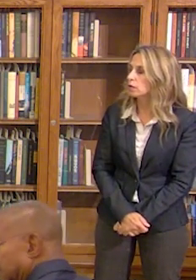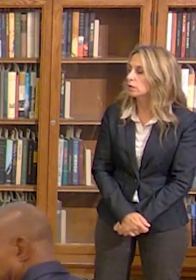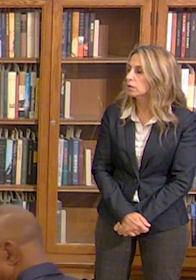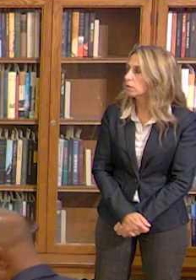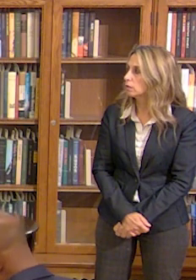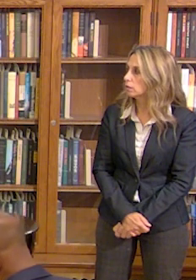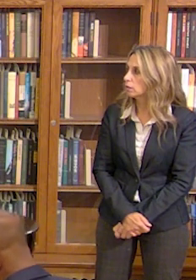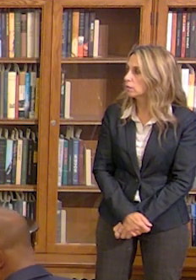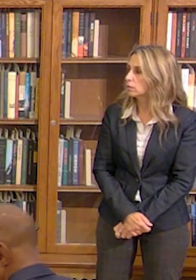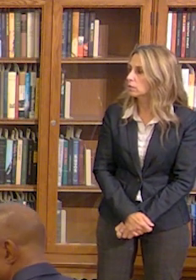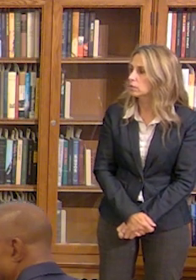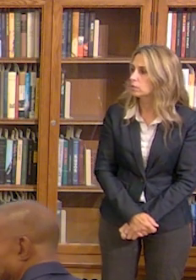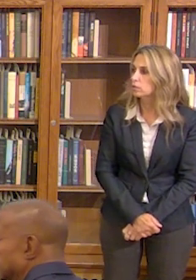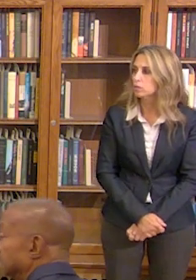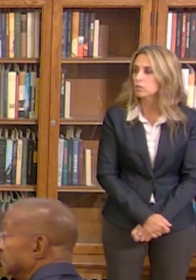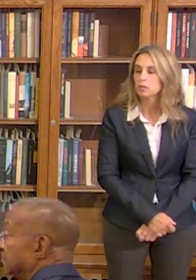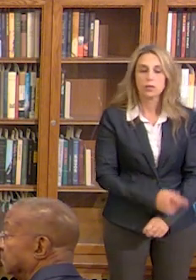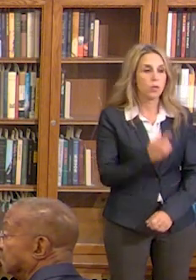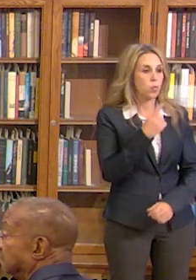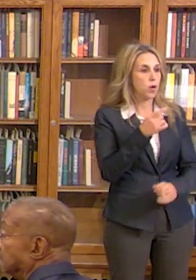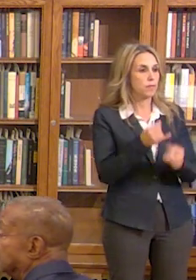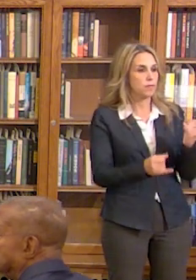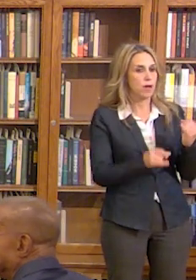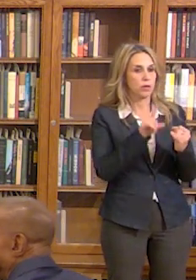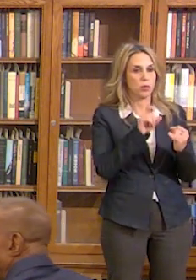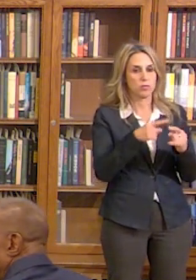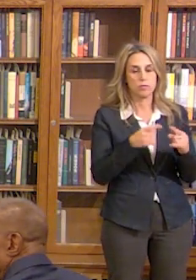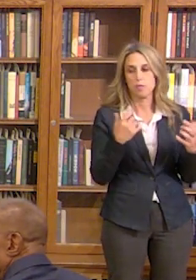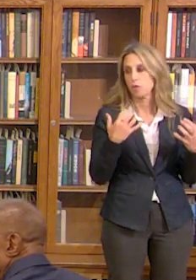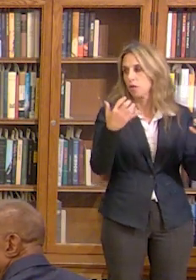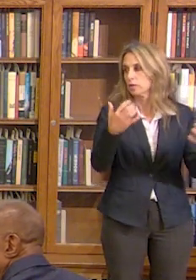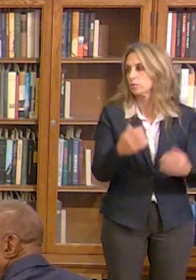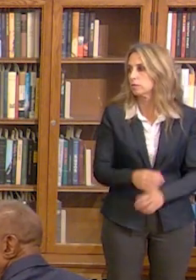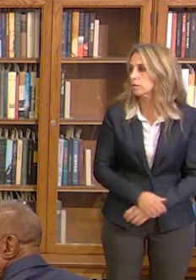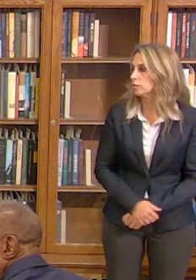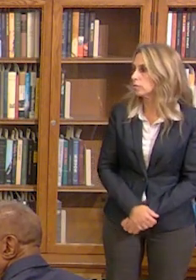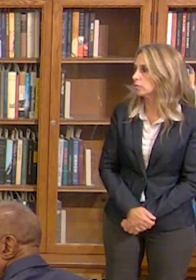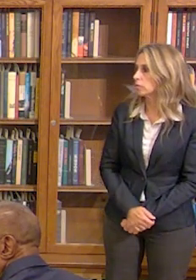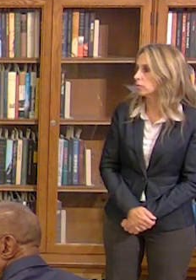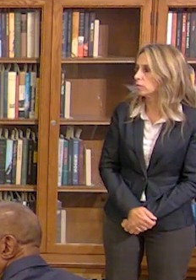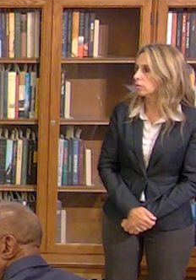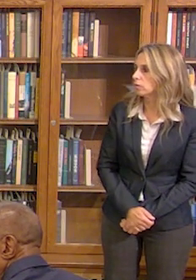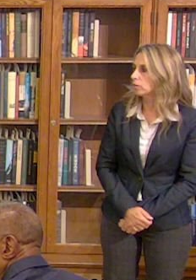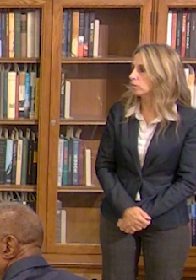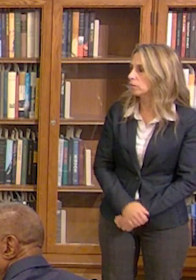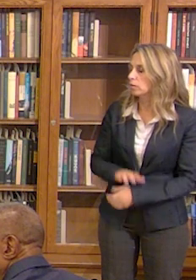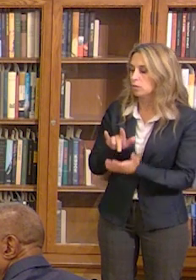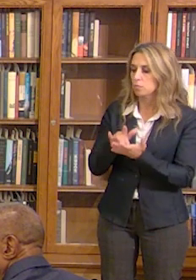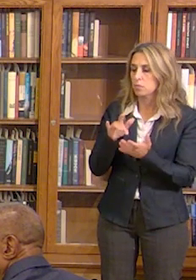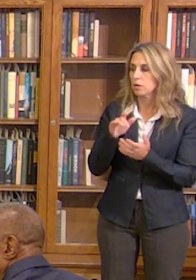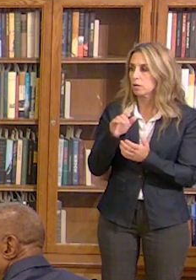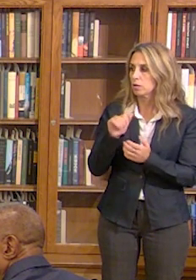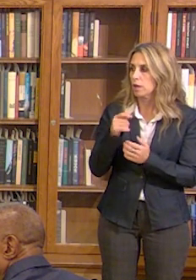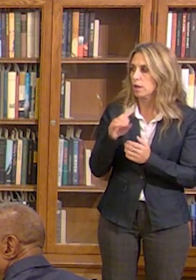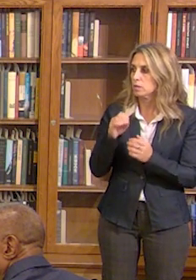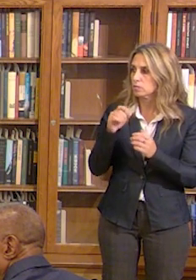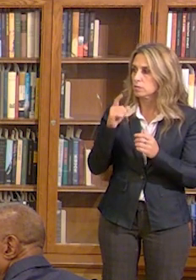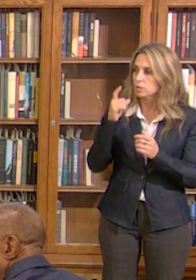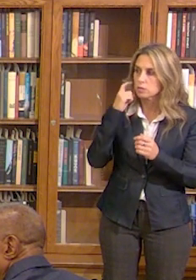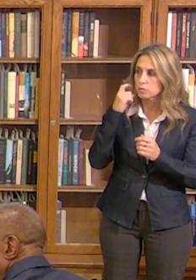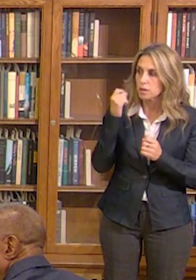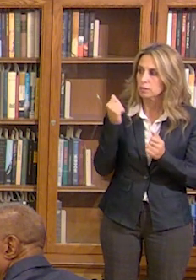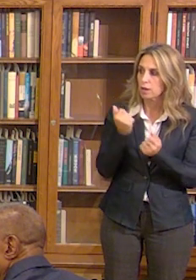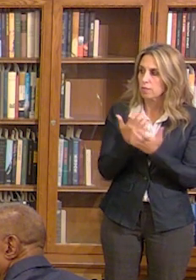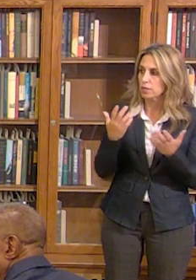Prevail go ahead and ask one final question from the audience the old believe everything the middle-aged suspect everything the young